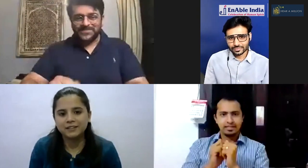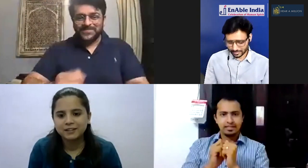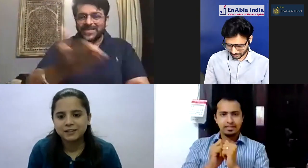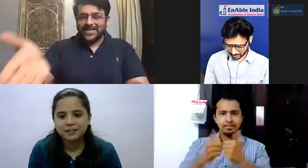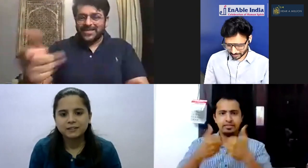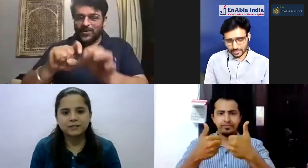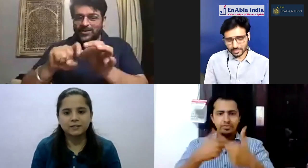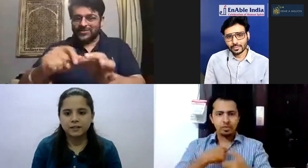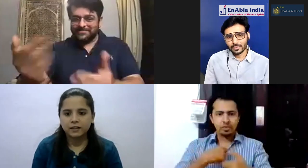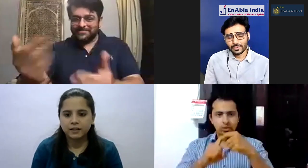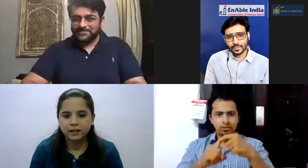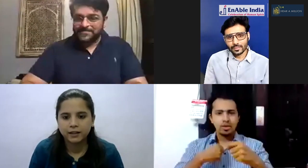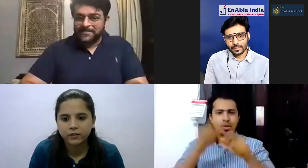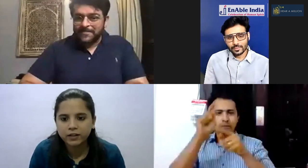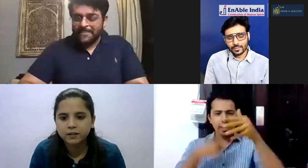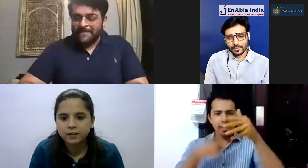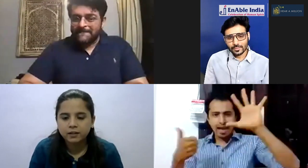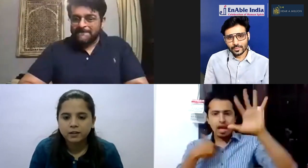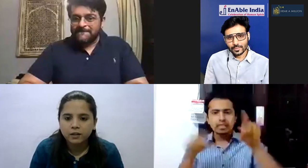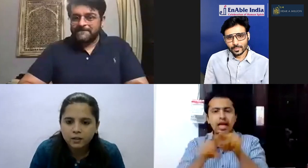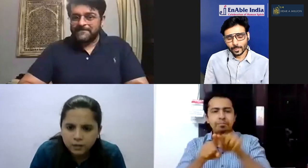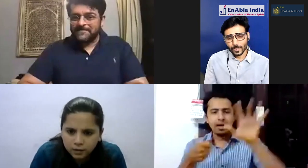definitely. Yeah, Henry.